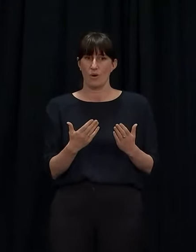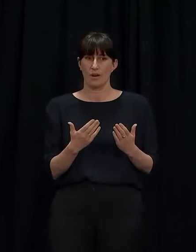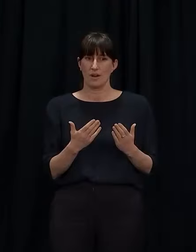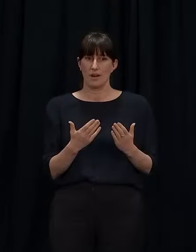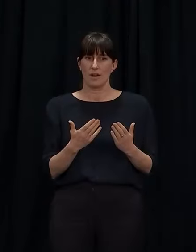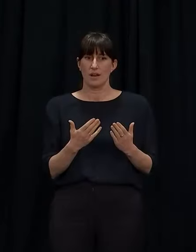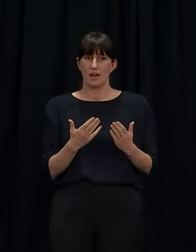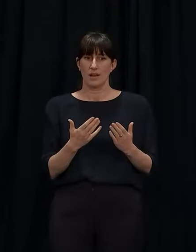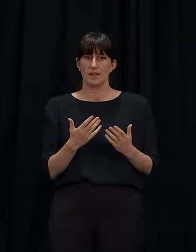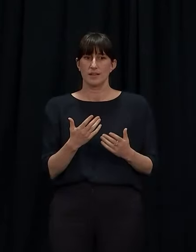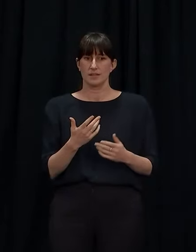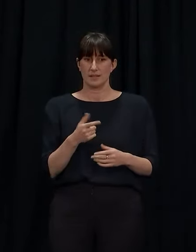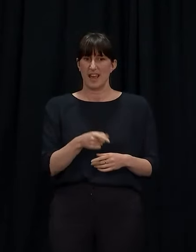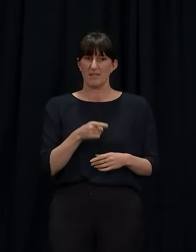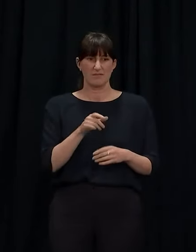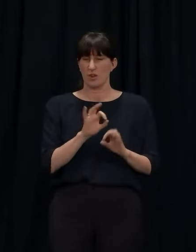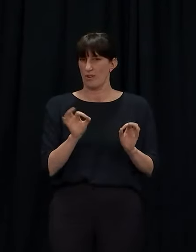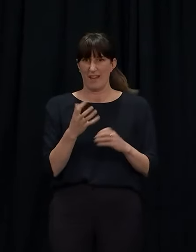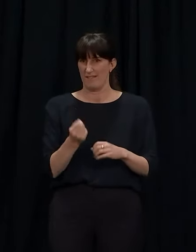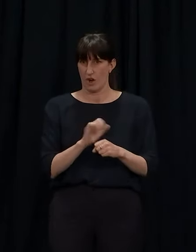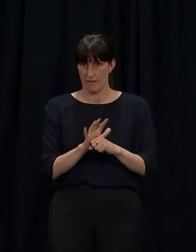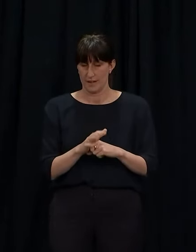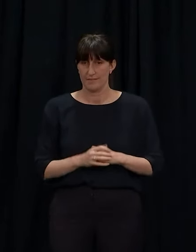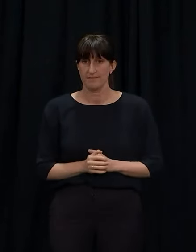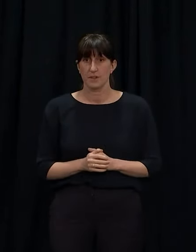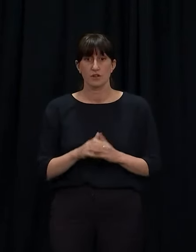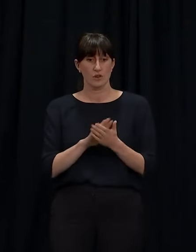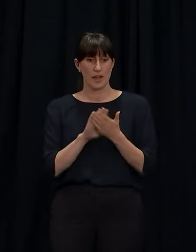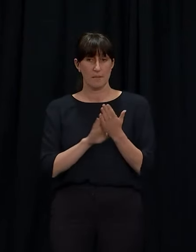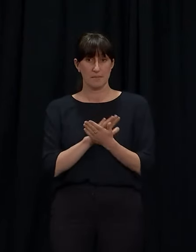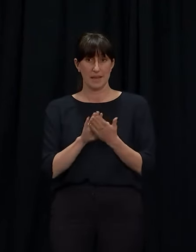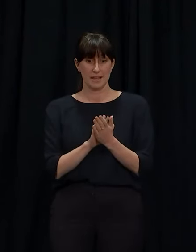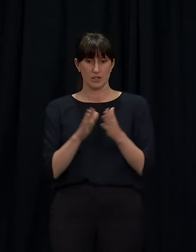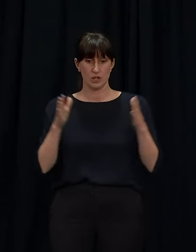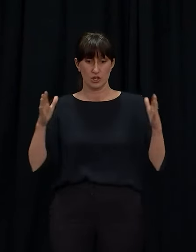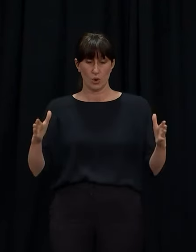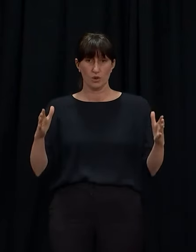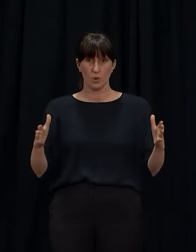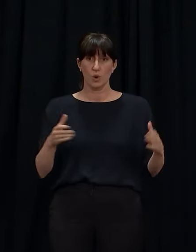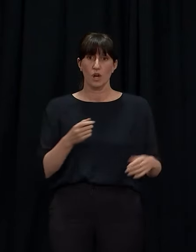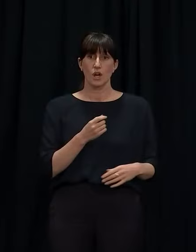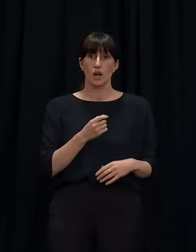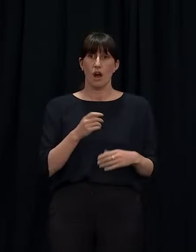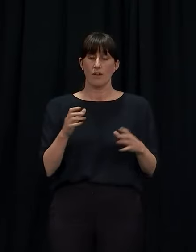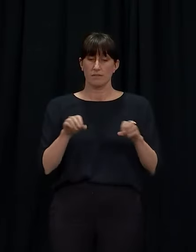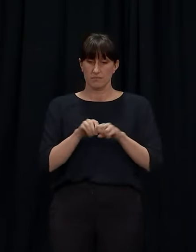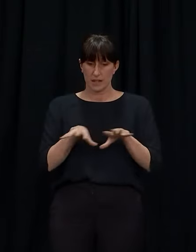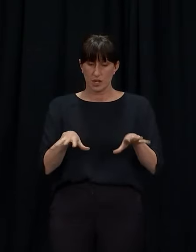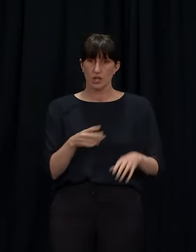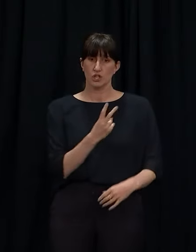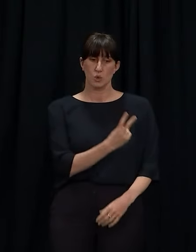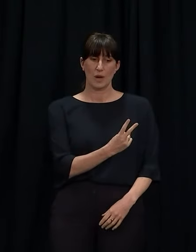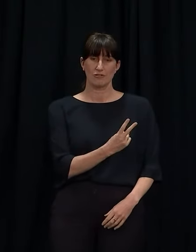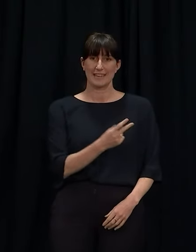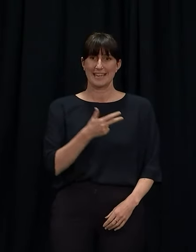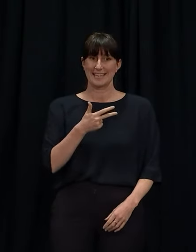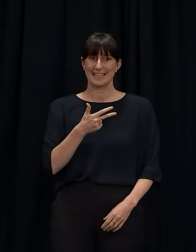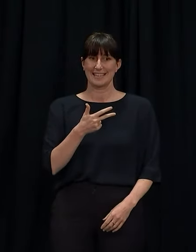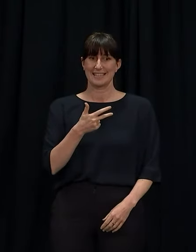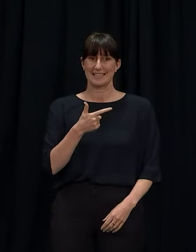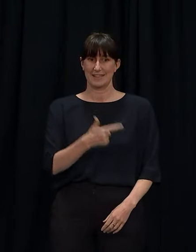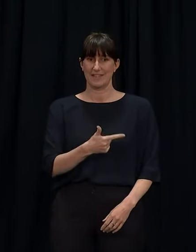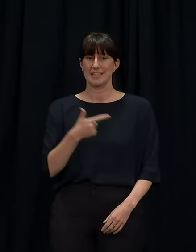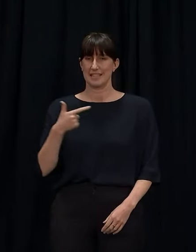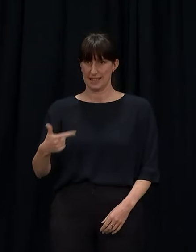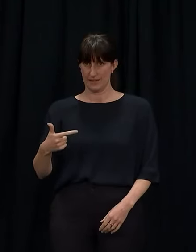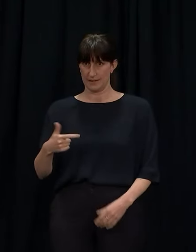total number associated with this community outbreak to 277. Of those